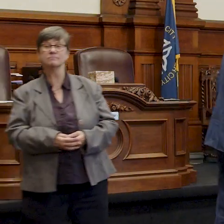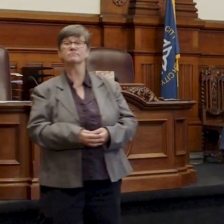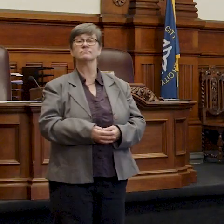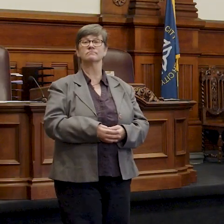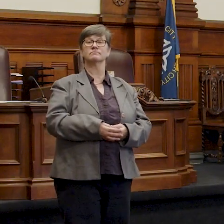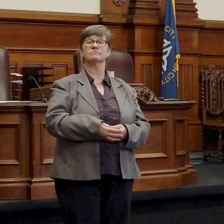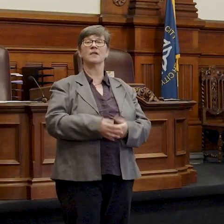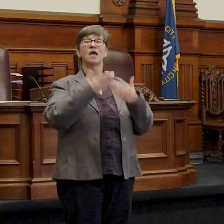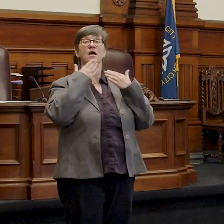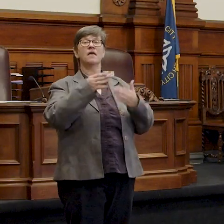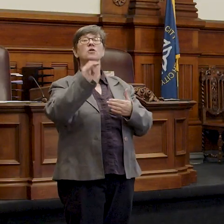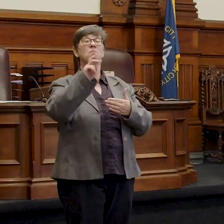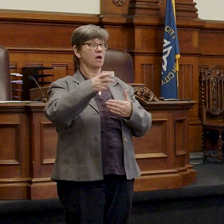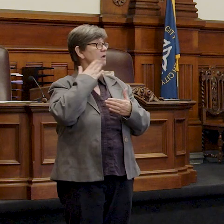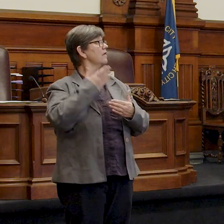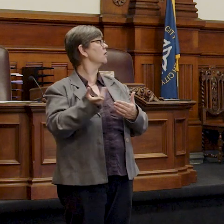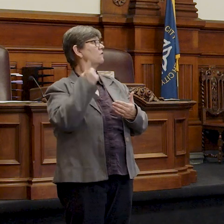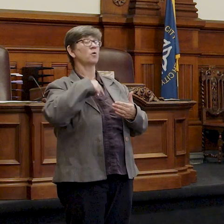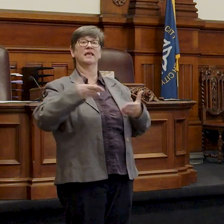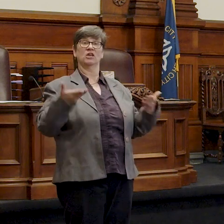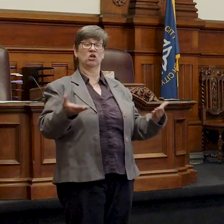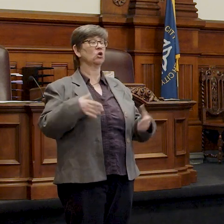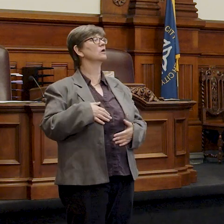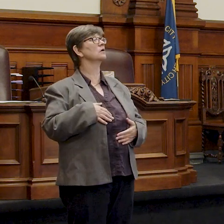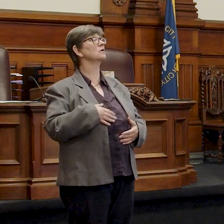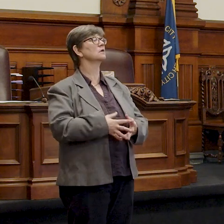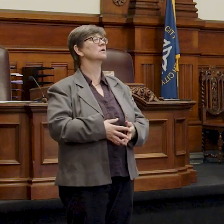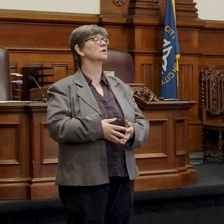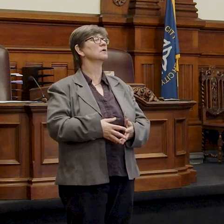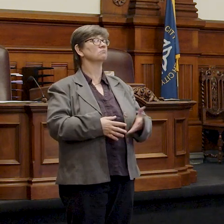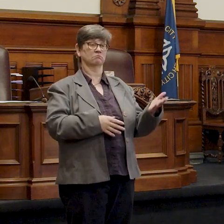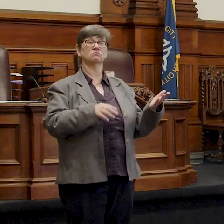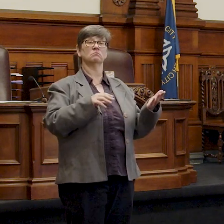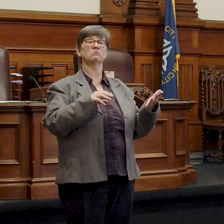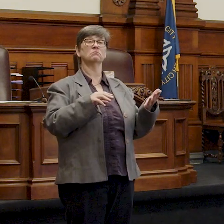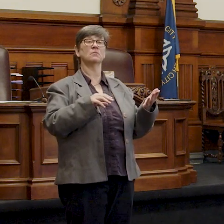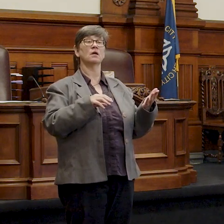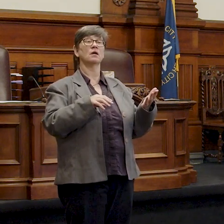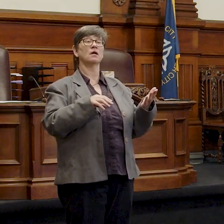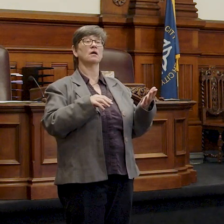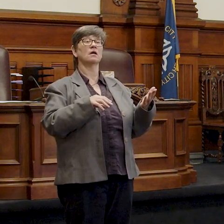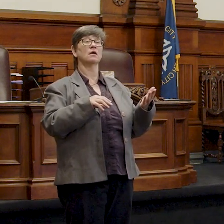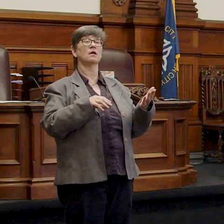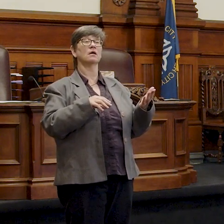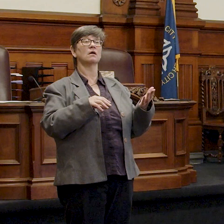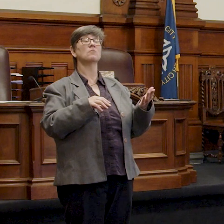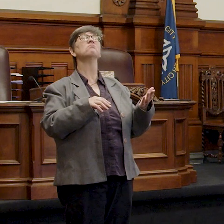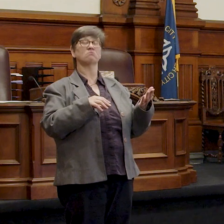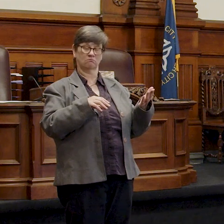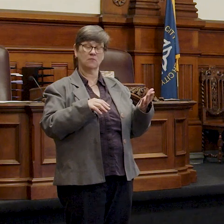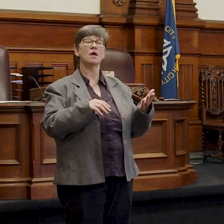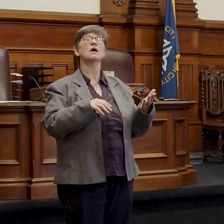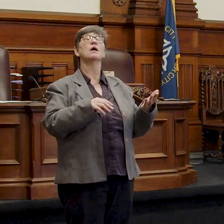Thank you, Mike, and again, thank you all for being here. I know Mike will provide any detail or color that you may have at the conclusion of this press